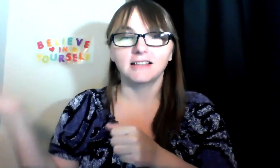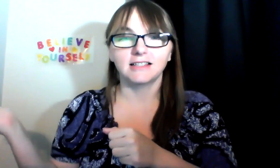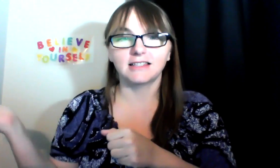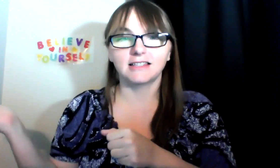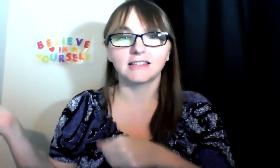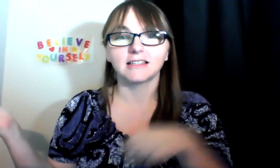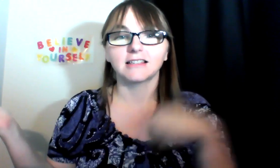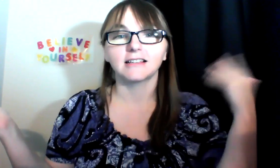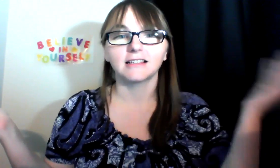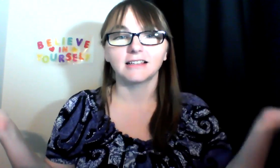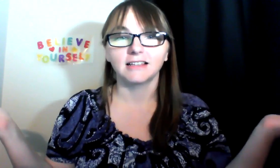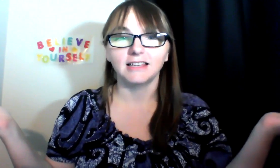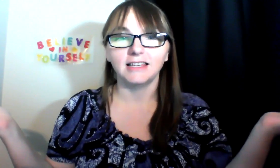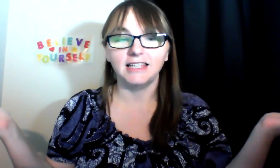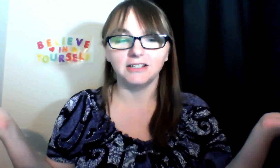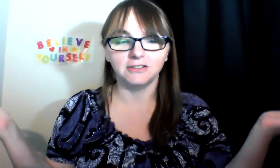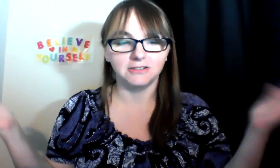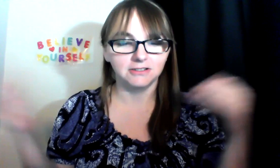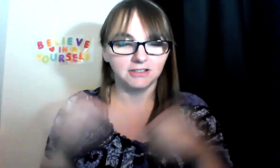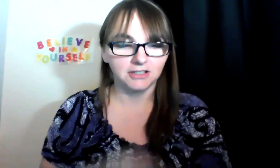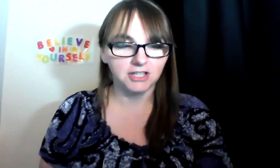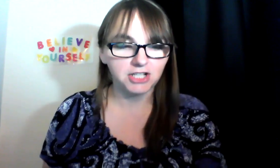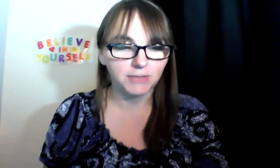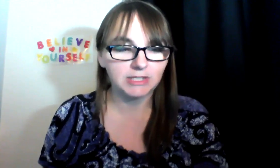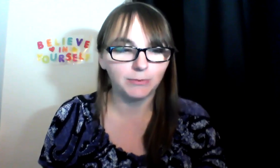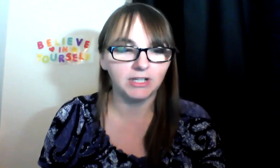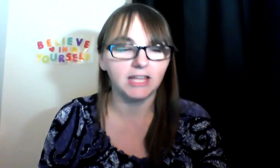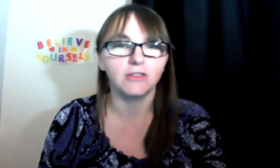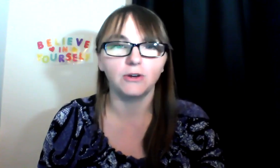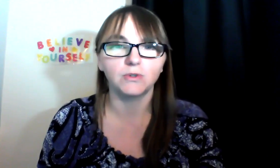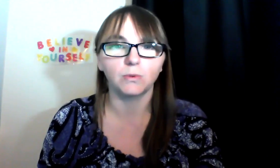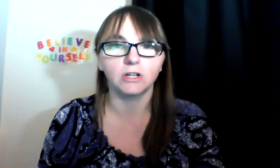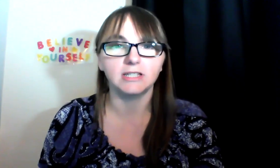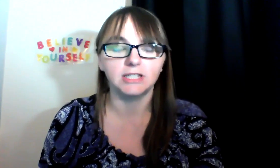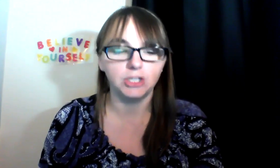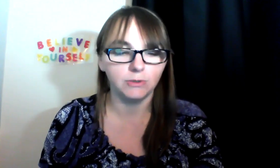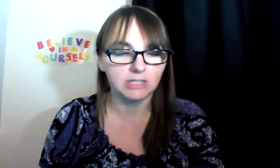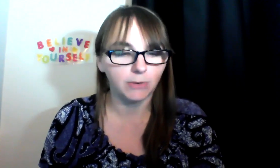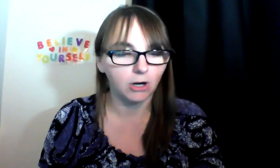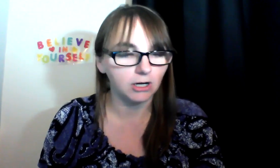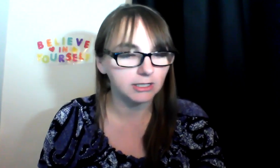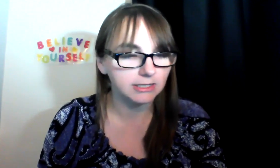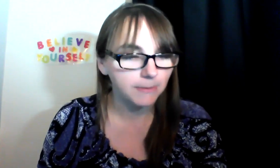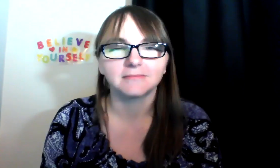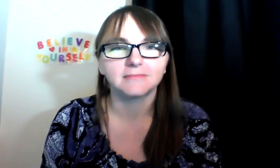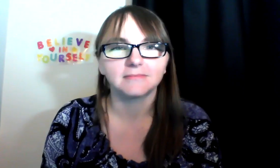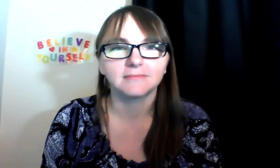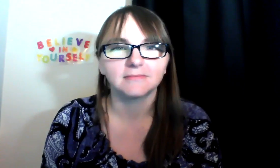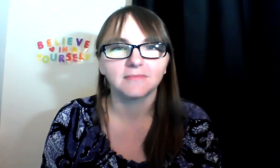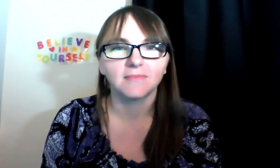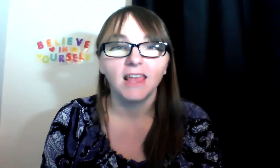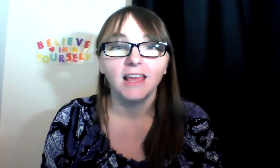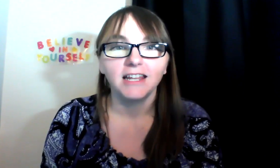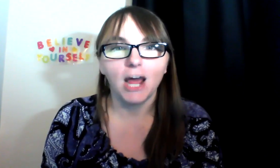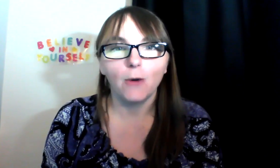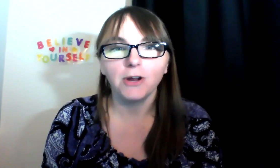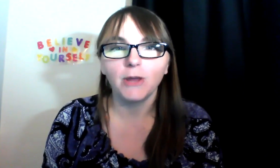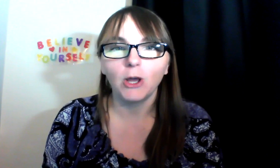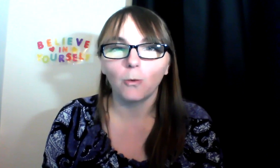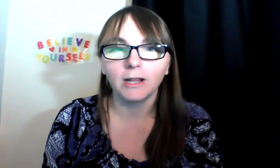S. Eel. Good job splitting those words into its parts. Now we're going to make a word